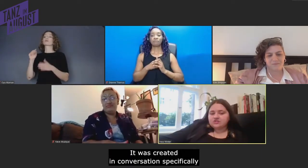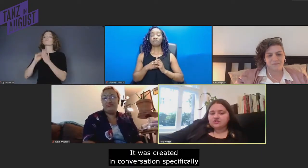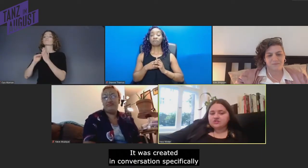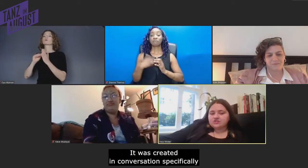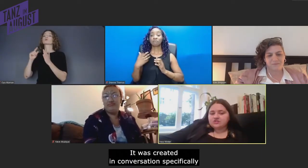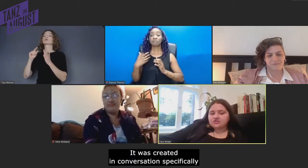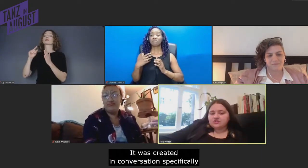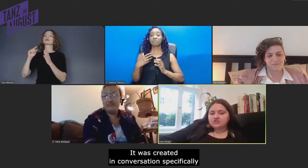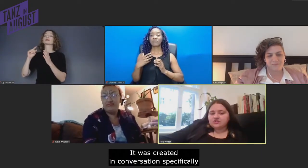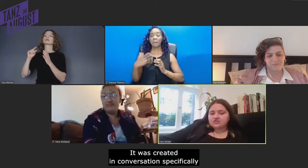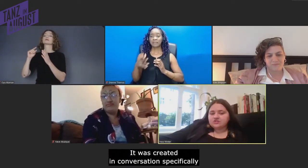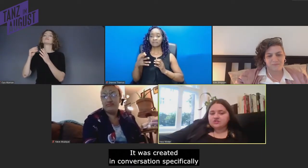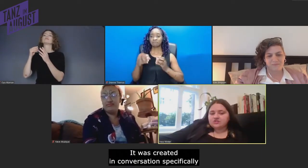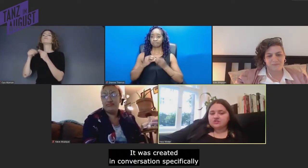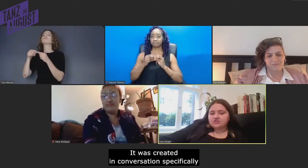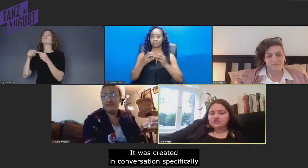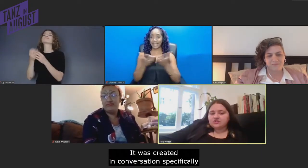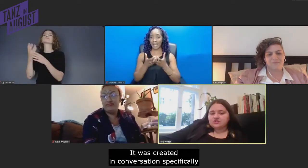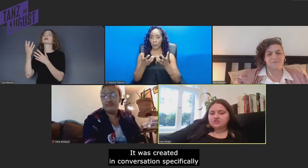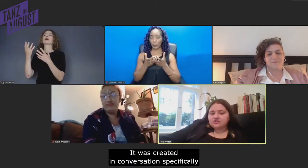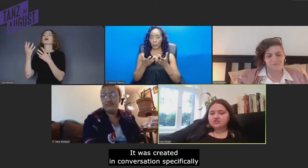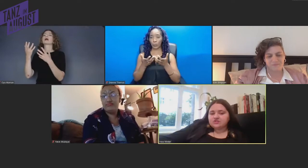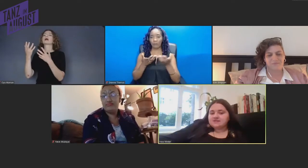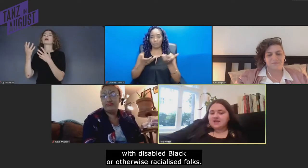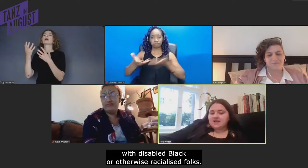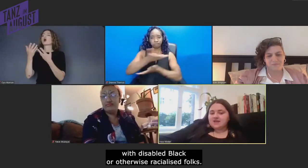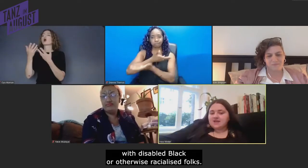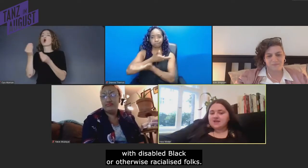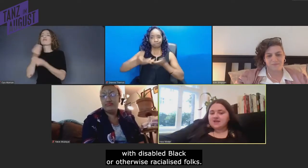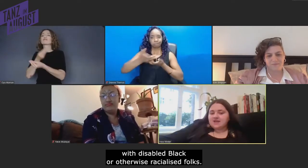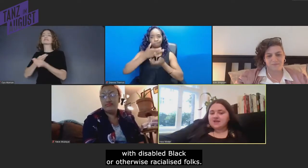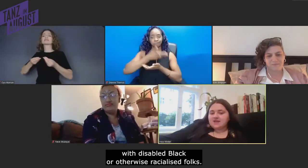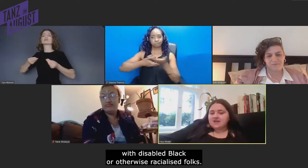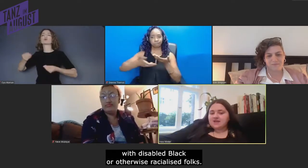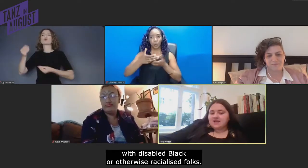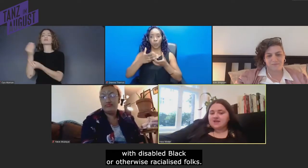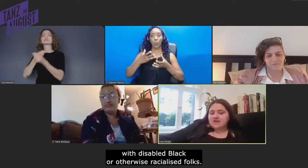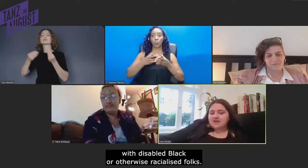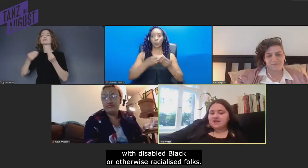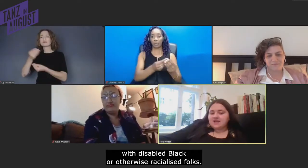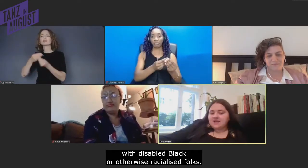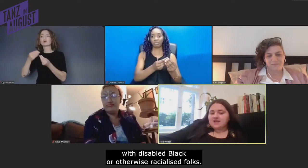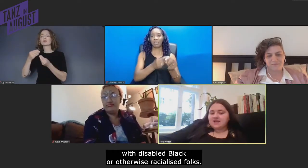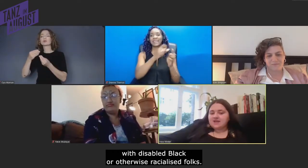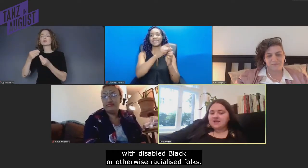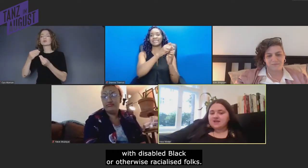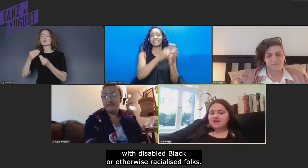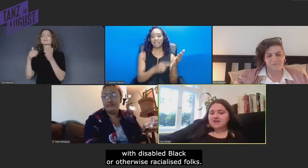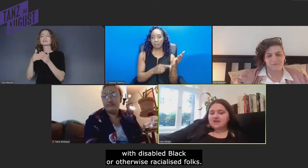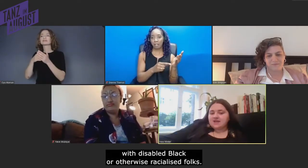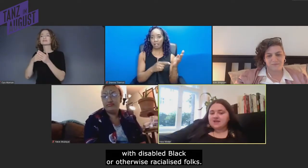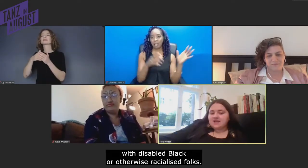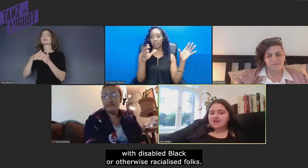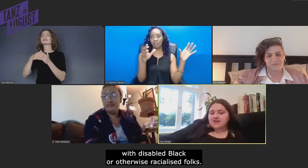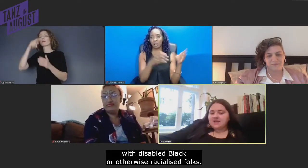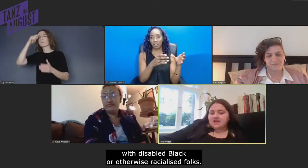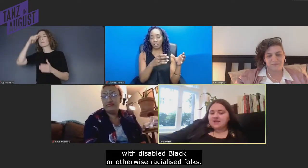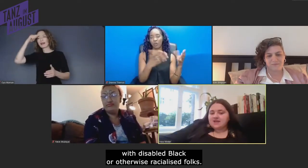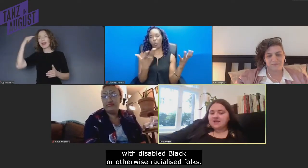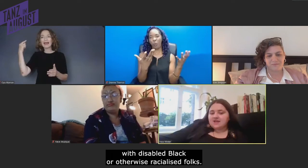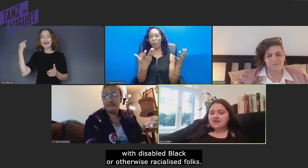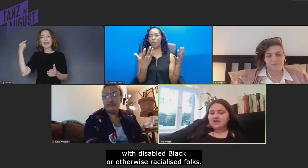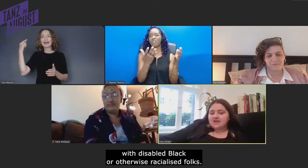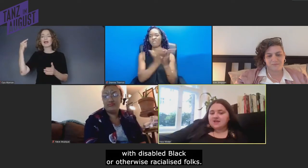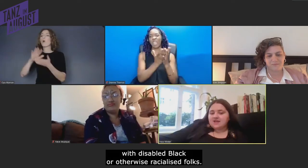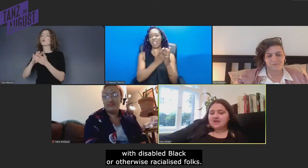in conversation specifically with disabled Black or otherwise racialized